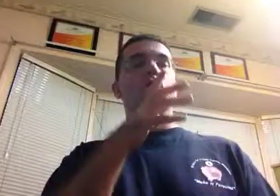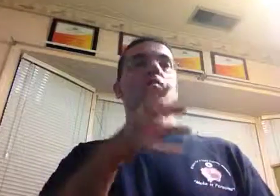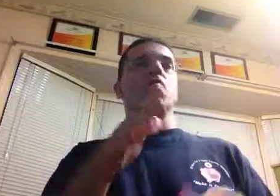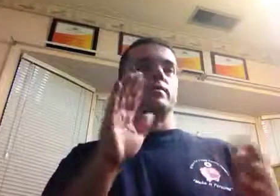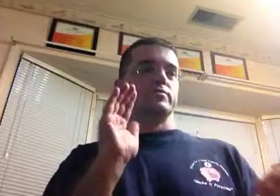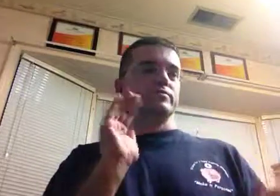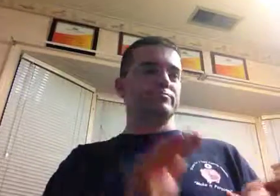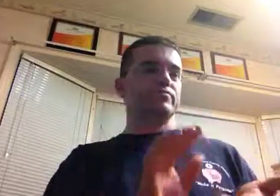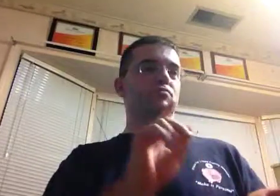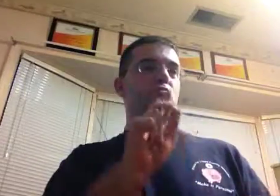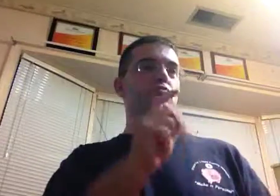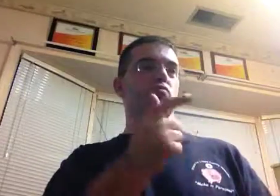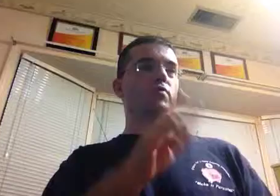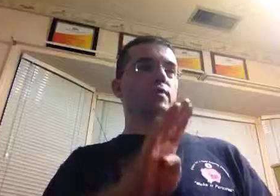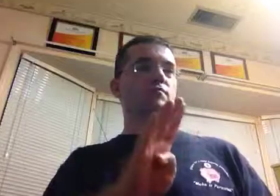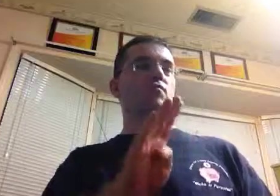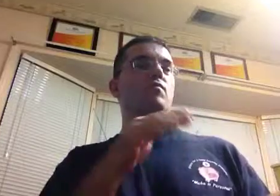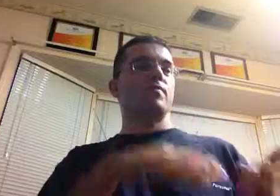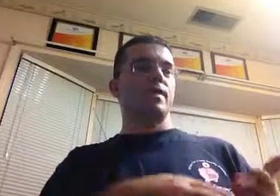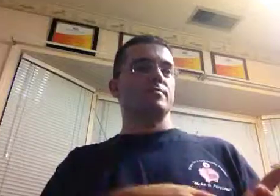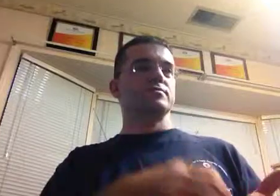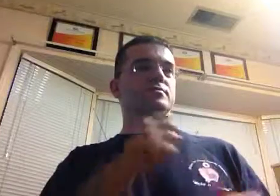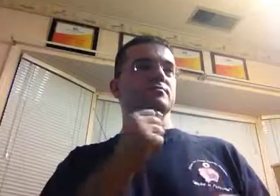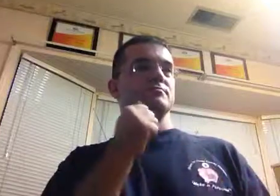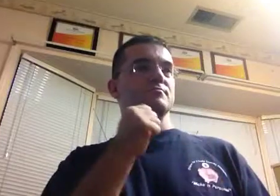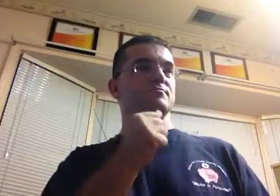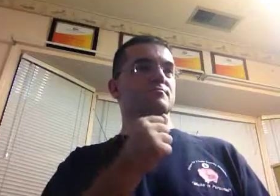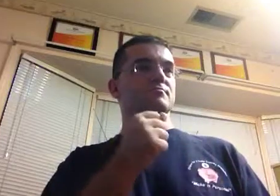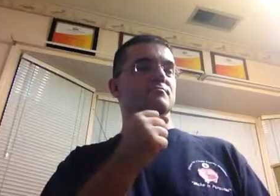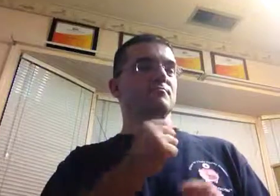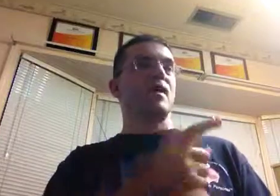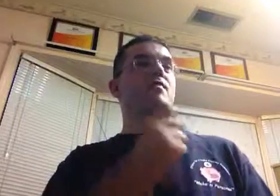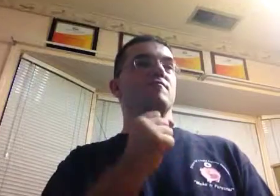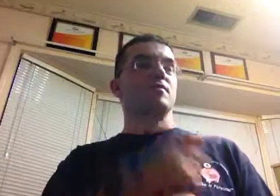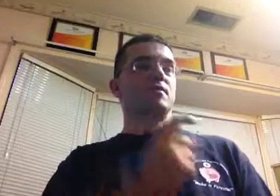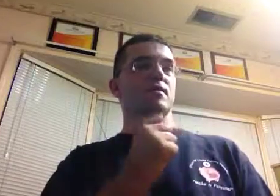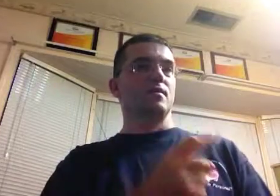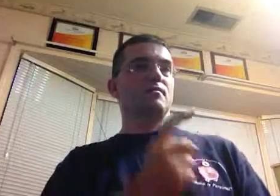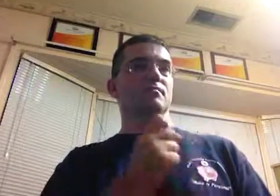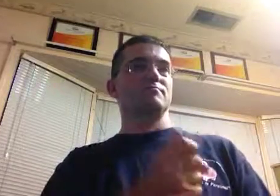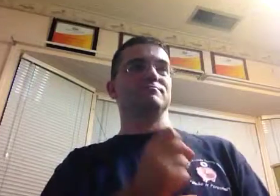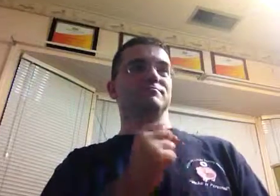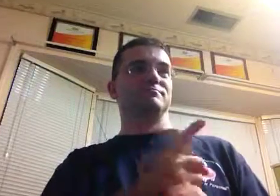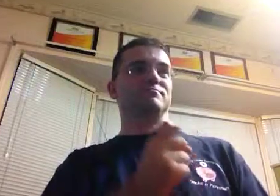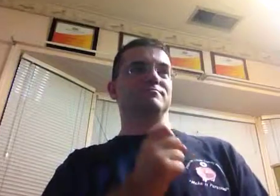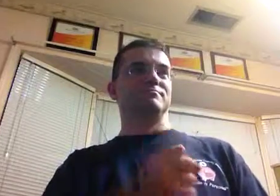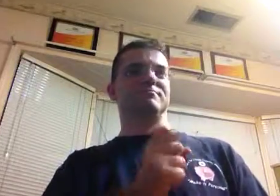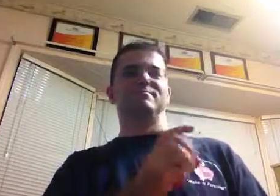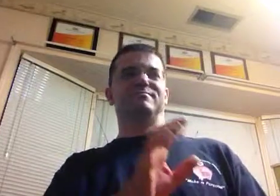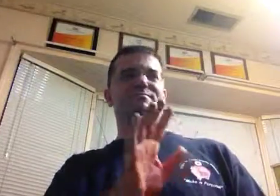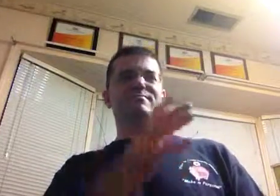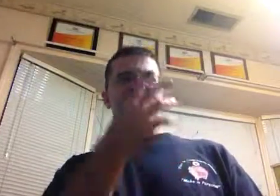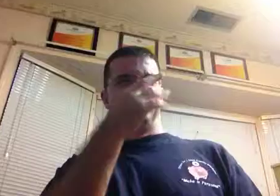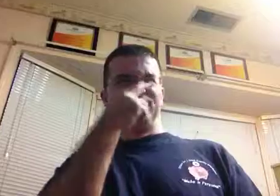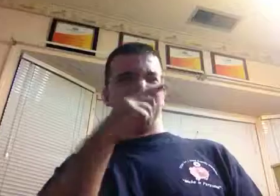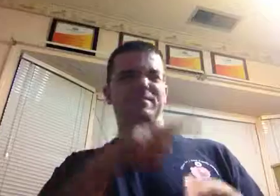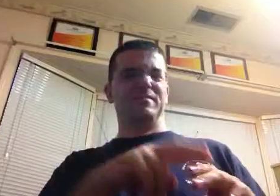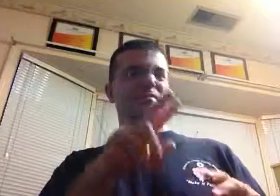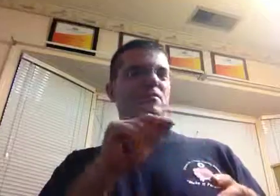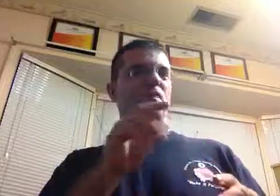there under 24 grand, you know, for the next 30 years. That just doesn't sound fun. I want you to grow and